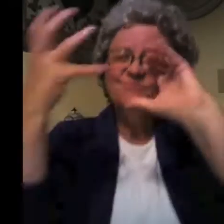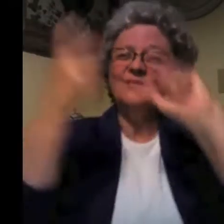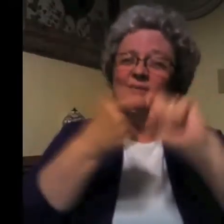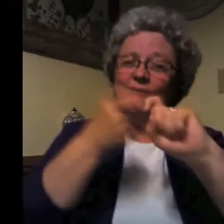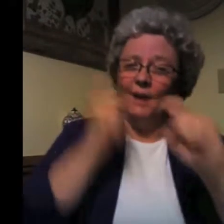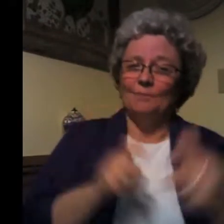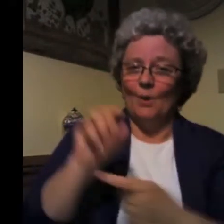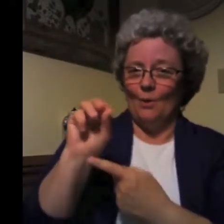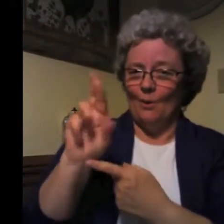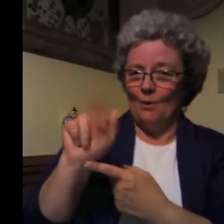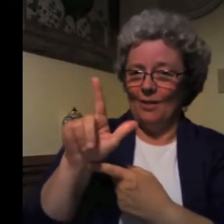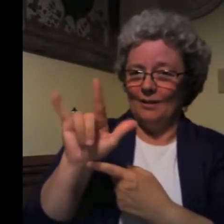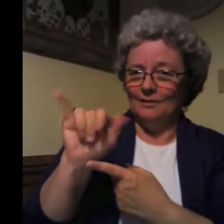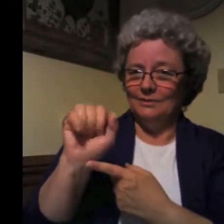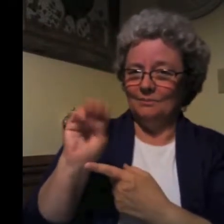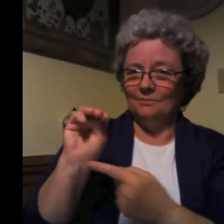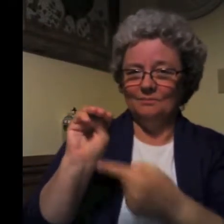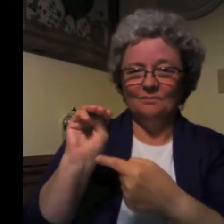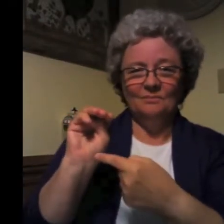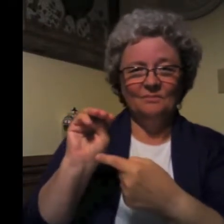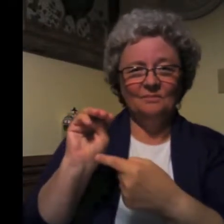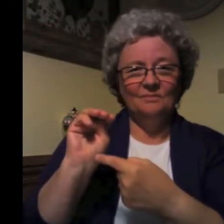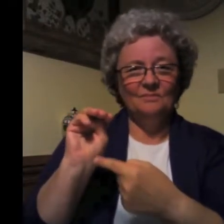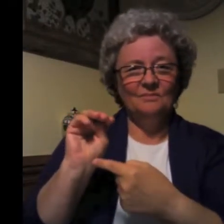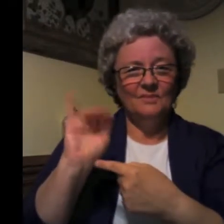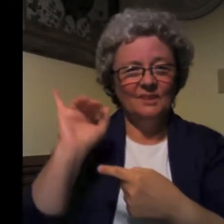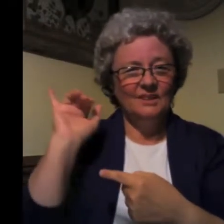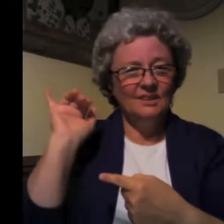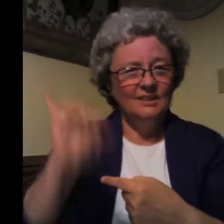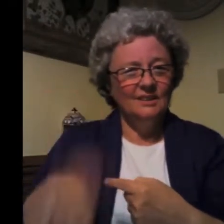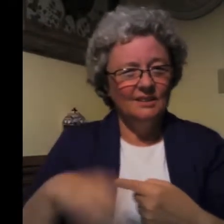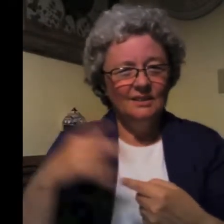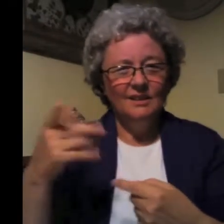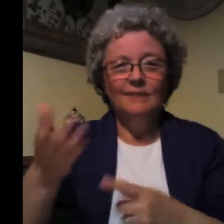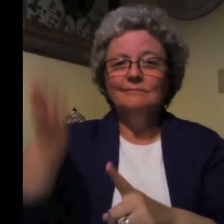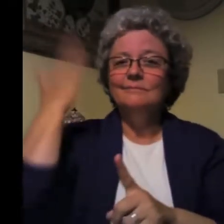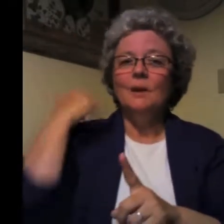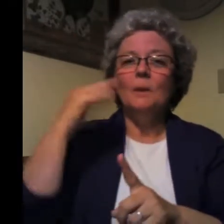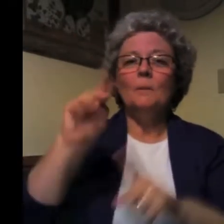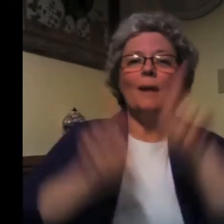as to how it destroyed the deaf community.